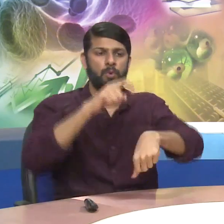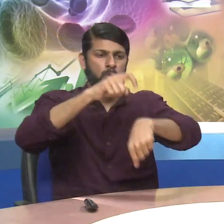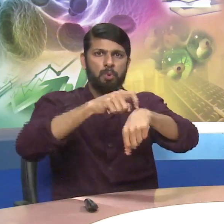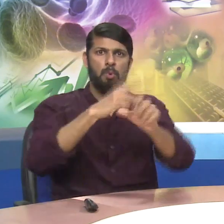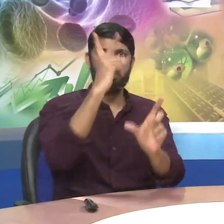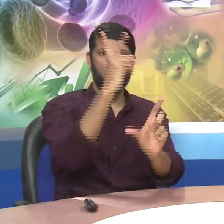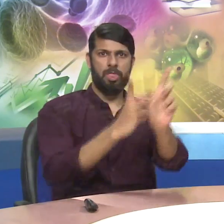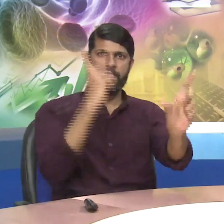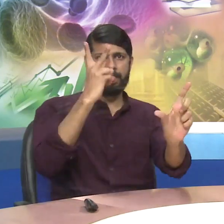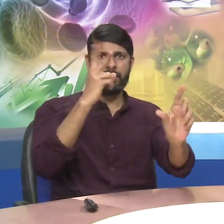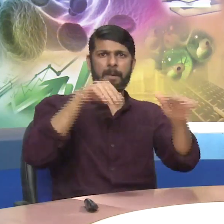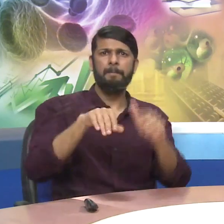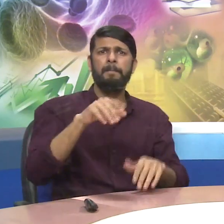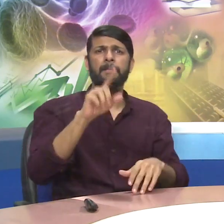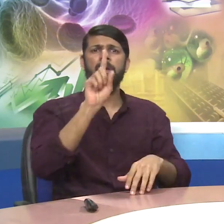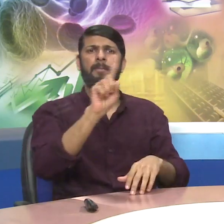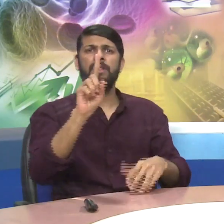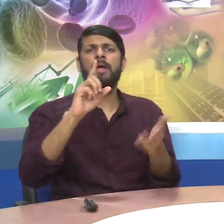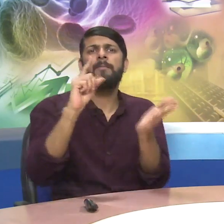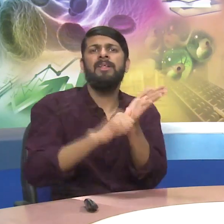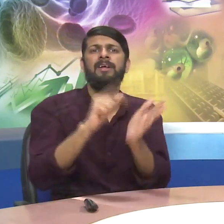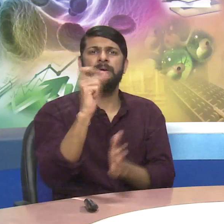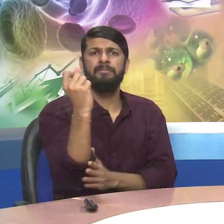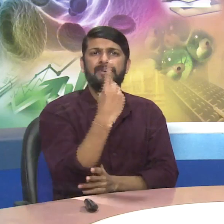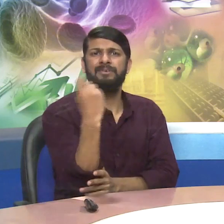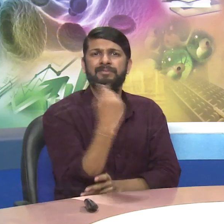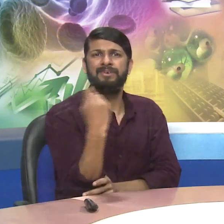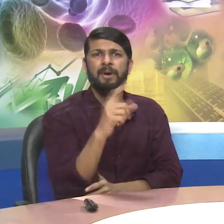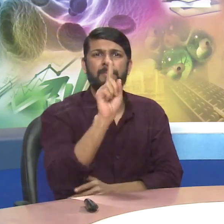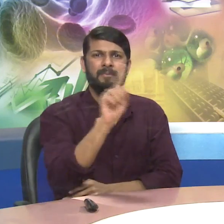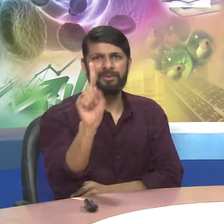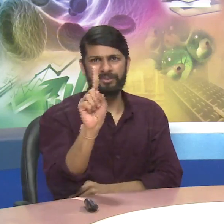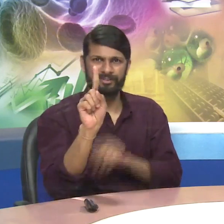11 months and 18 days.